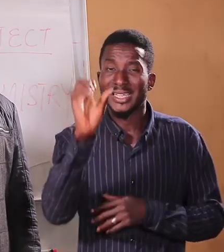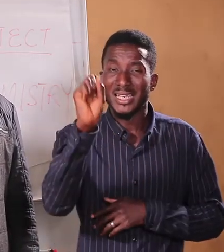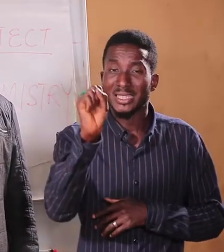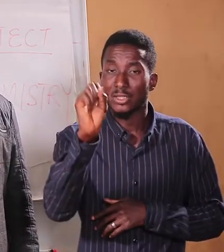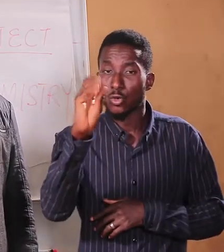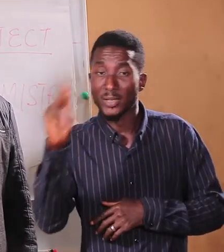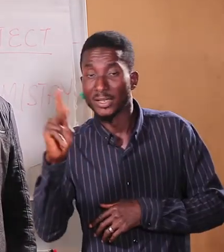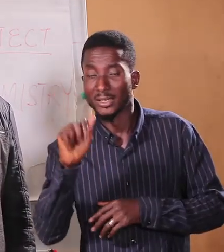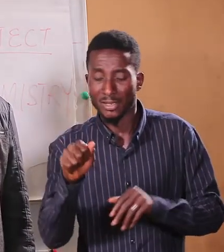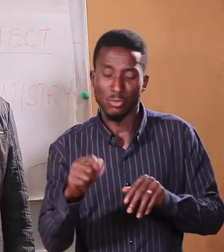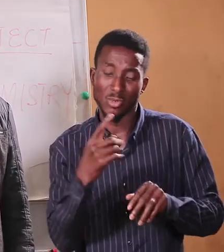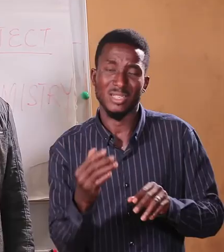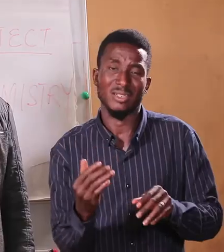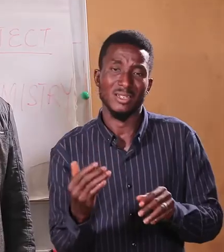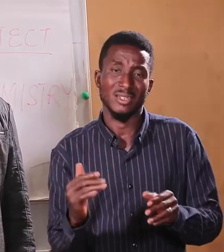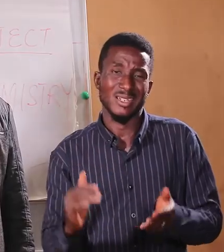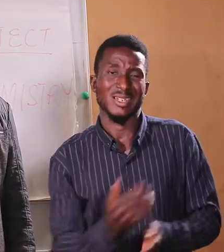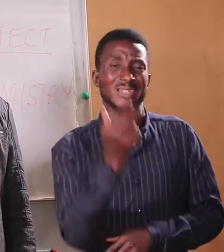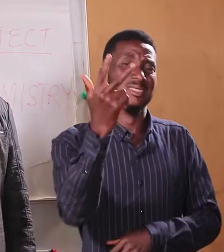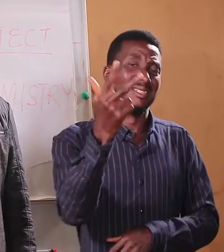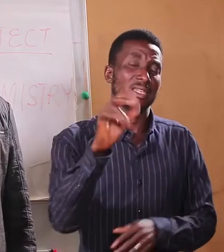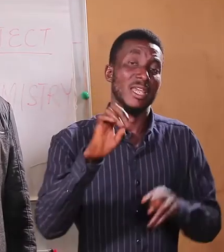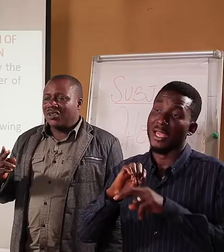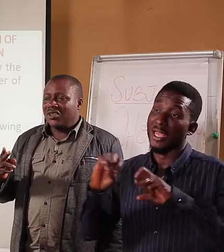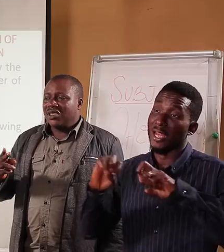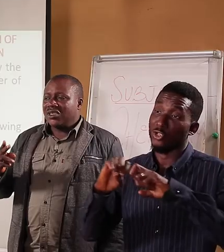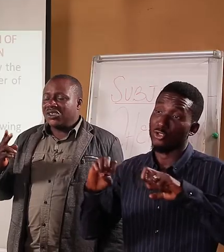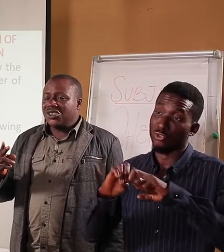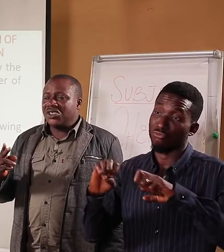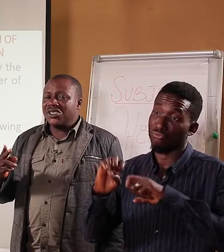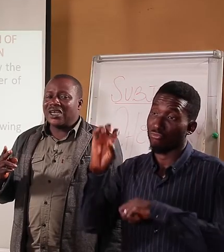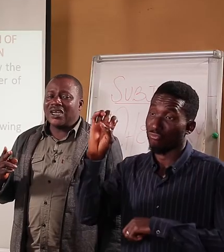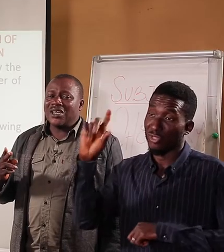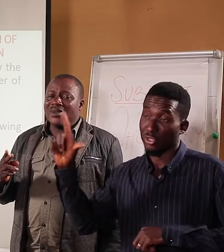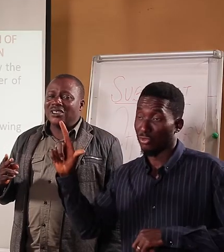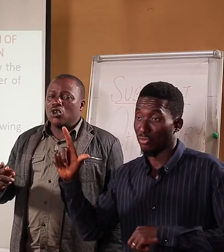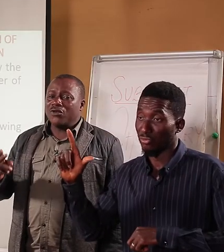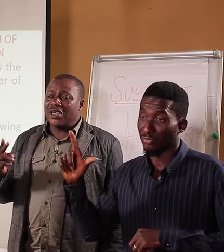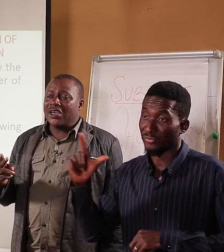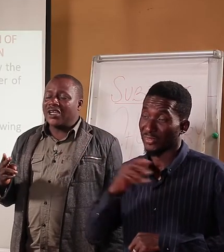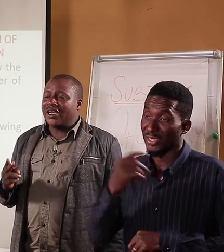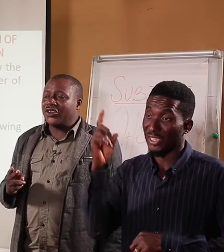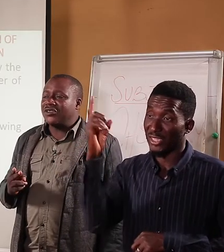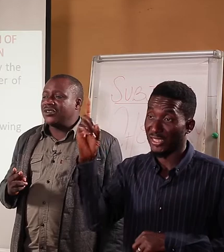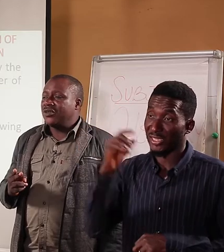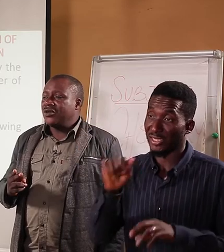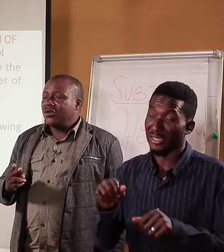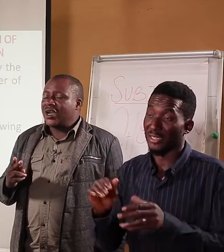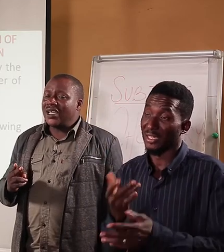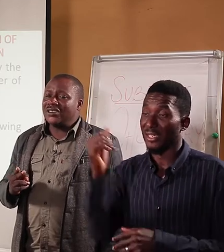of what? 2 electrons, while the p can carry a maximum of 6 electrons. The d can carry a maximum of 10